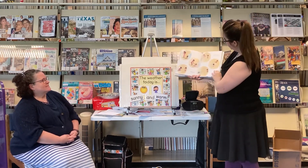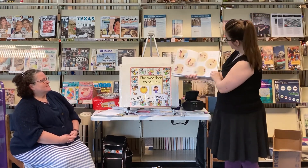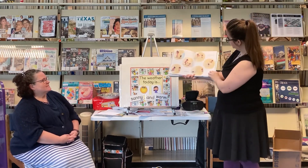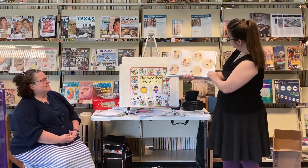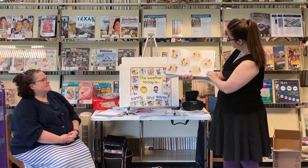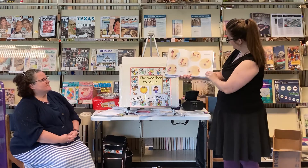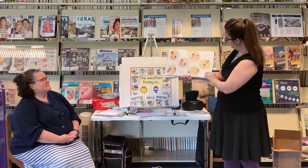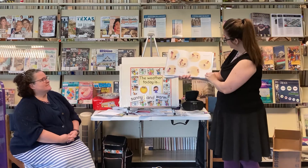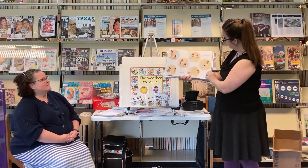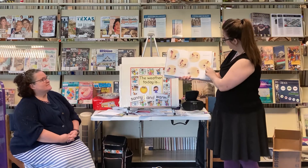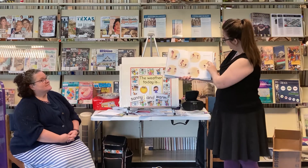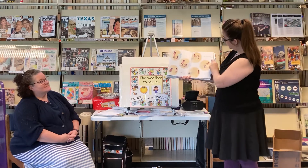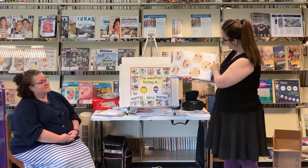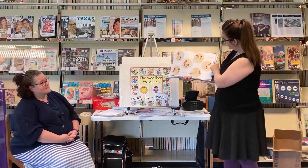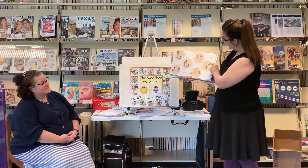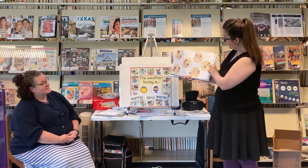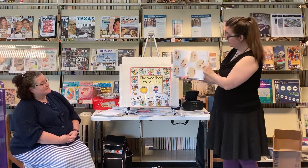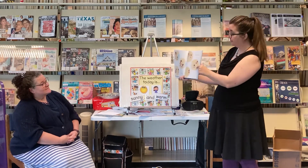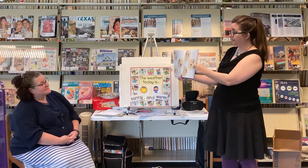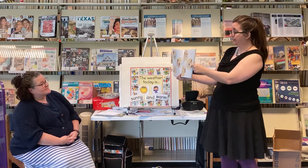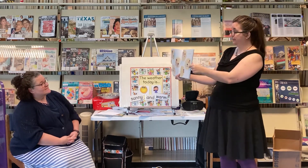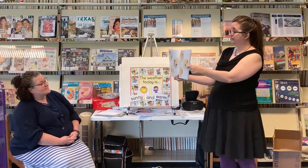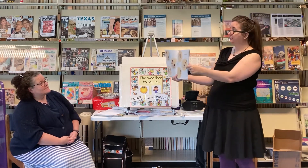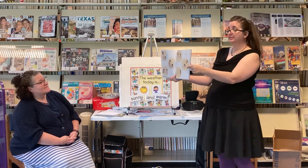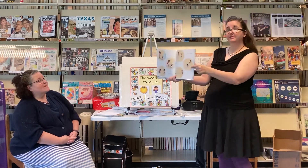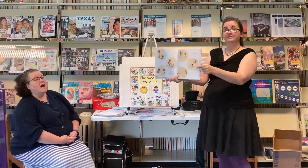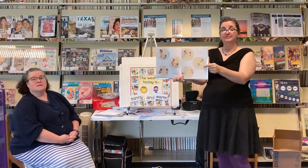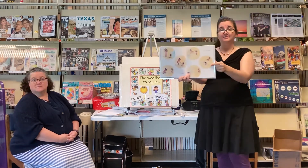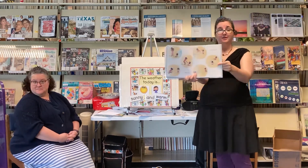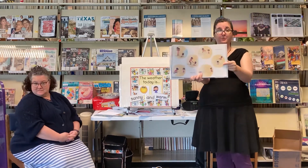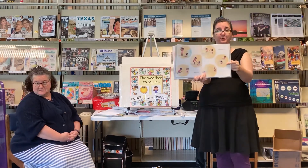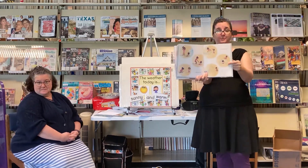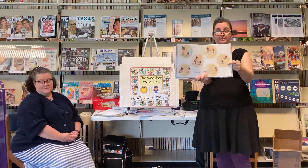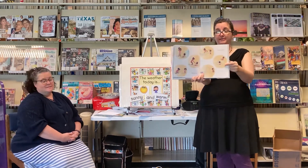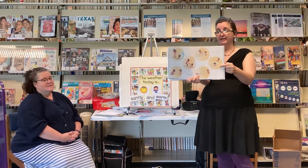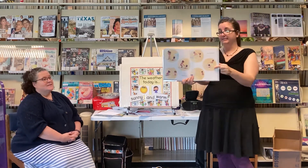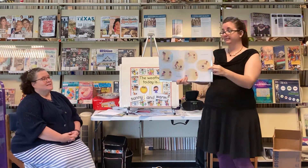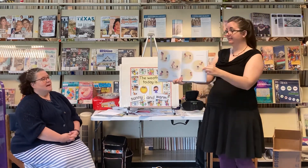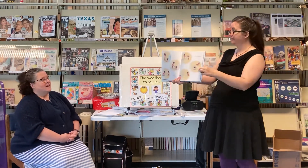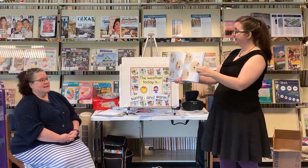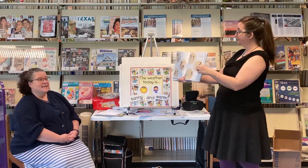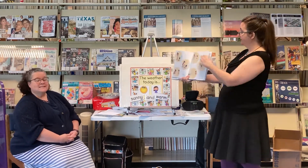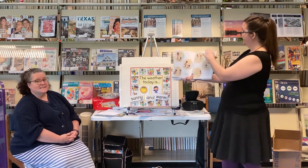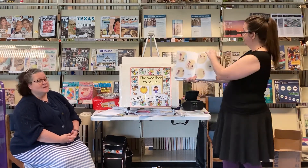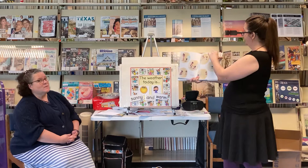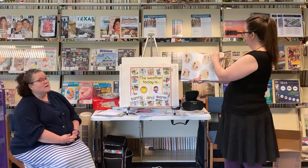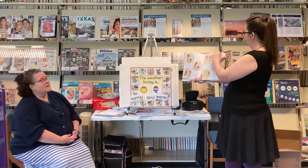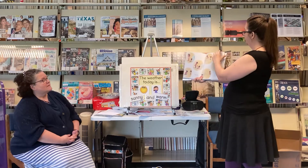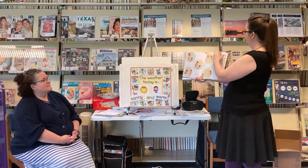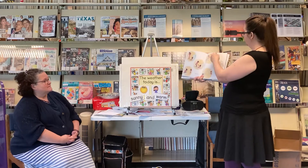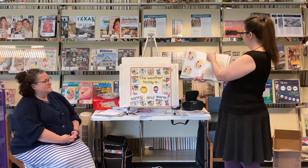Maybe she's right. And who needs a bucket? So her sister's helping her build a castle now. Again, teamwork.